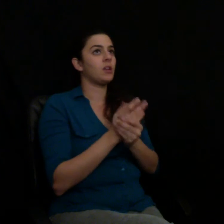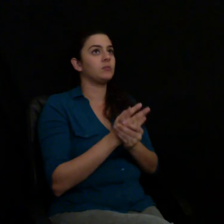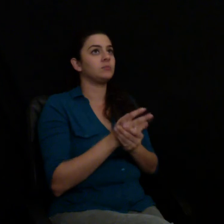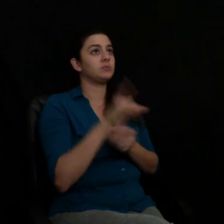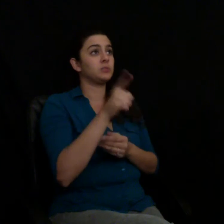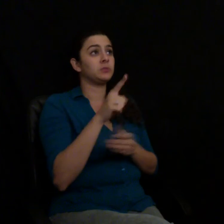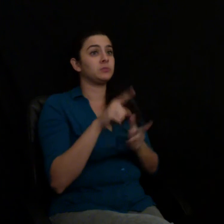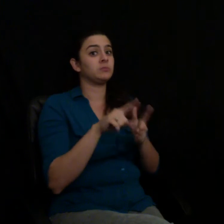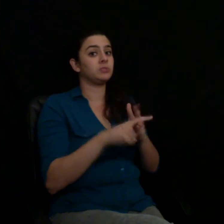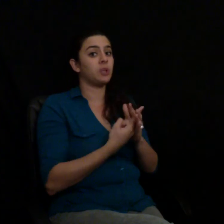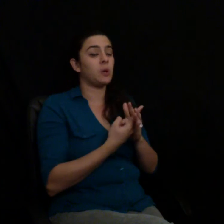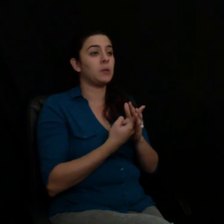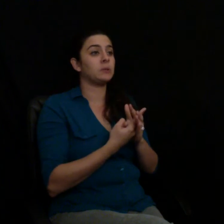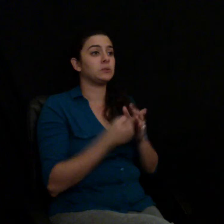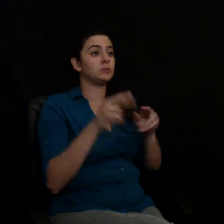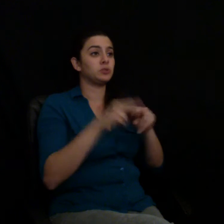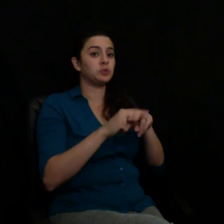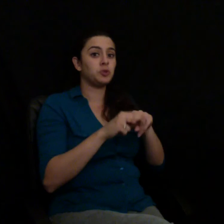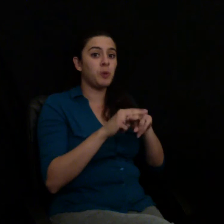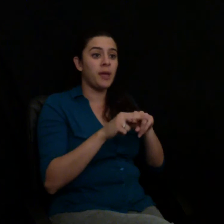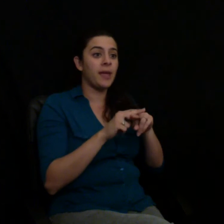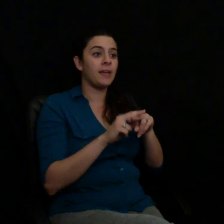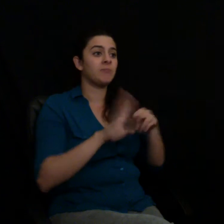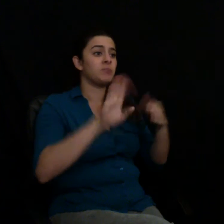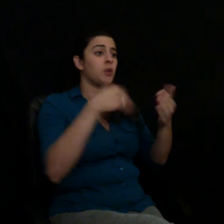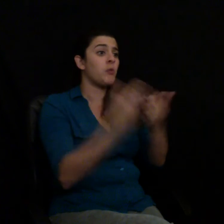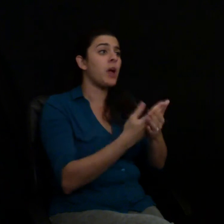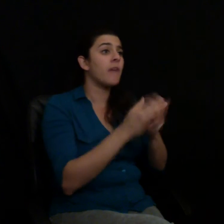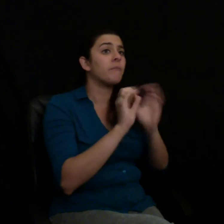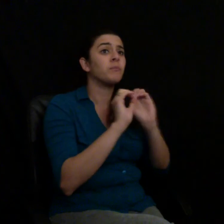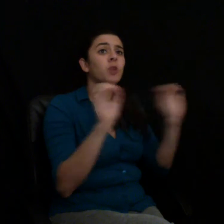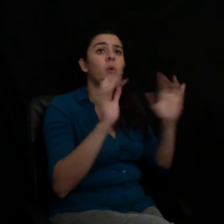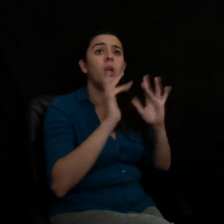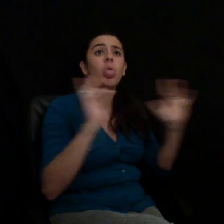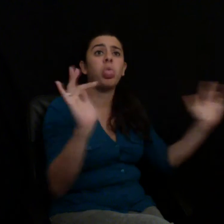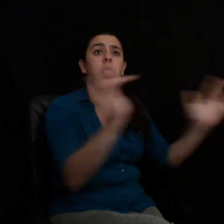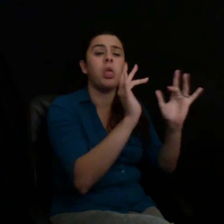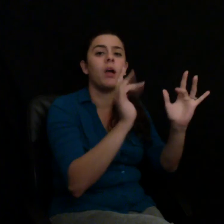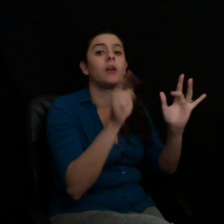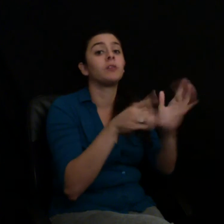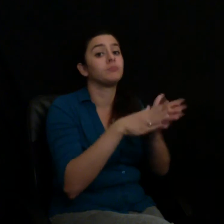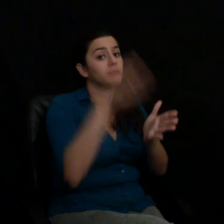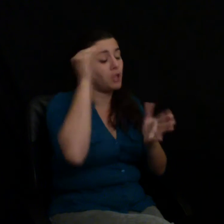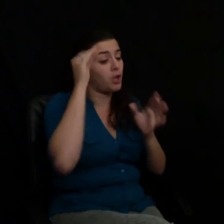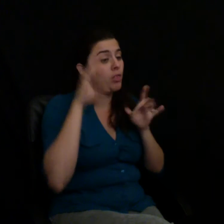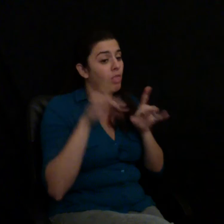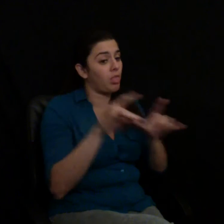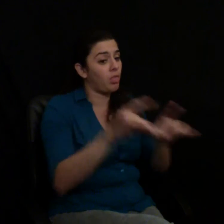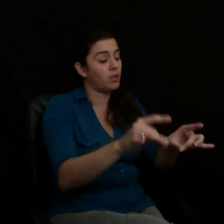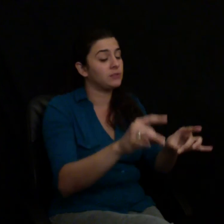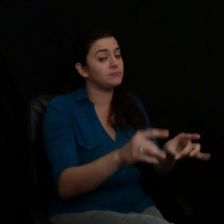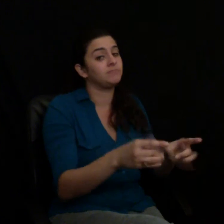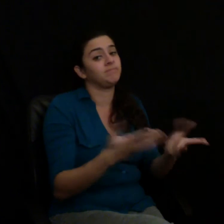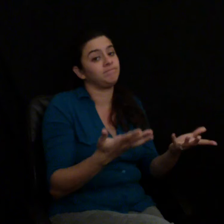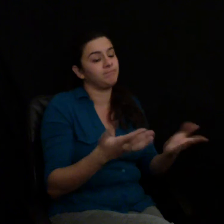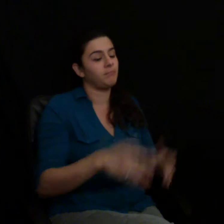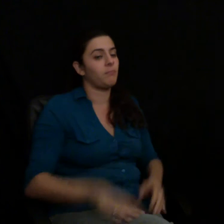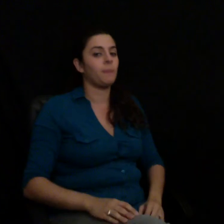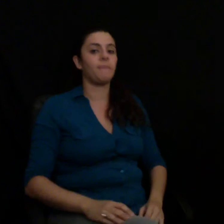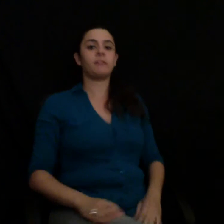learning curve is going to be fast and it's going to be steep, and you better start learning or you better choose another mode of travel. Though this steep learning curve doesn't just